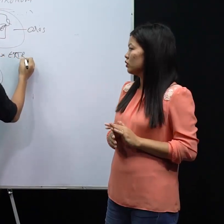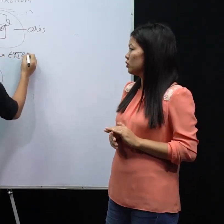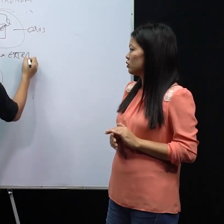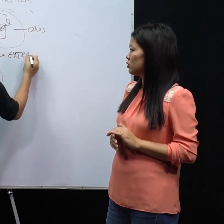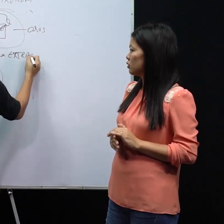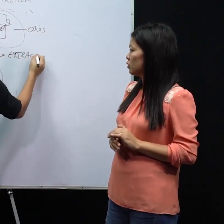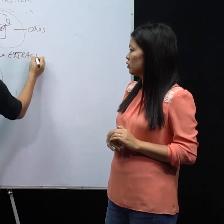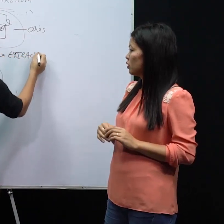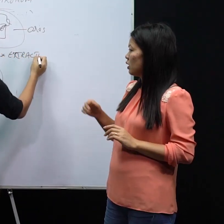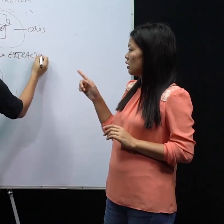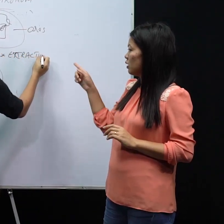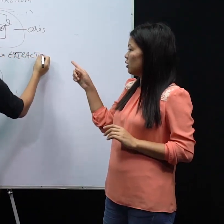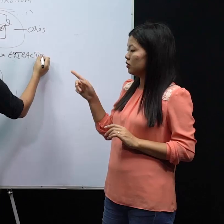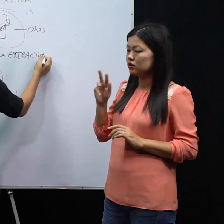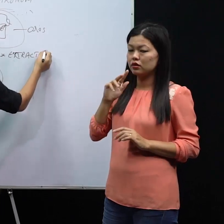Extraction